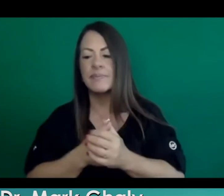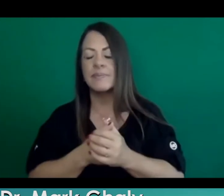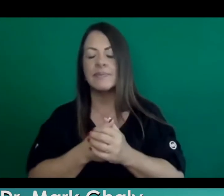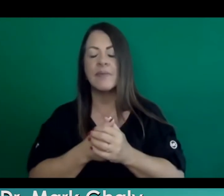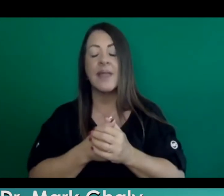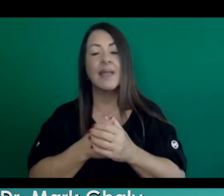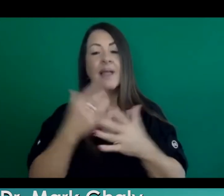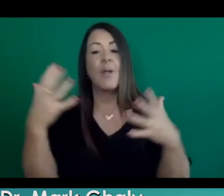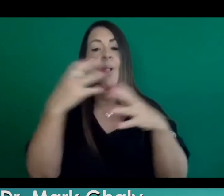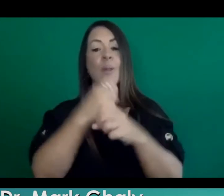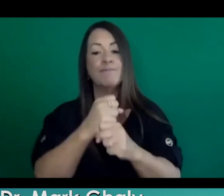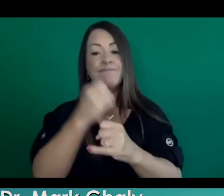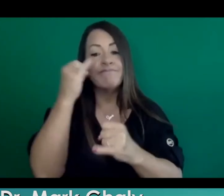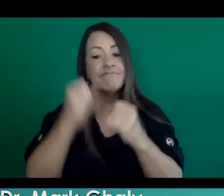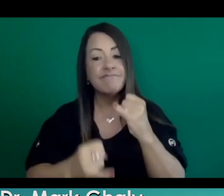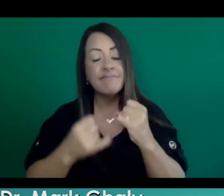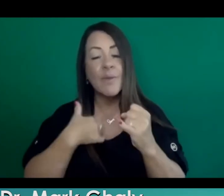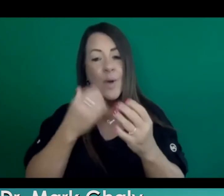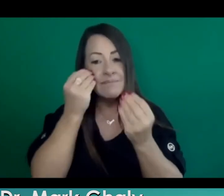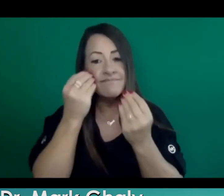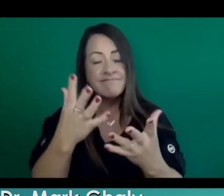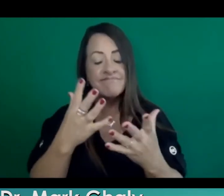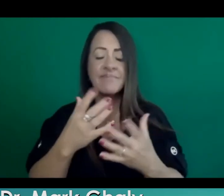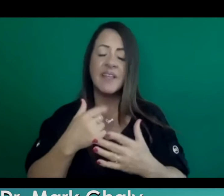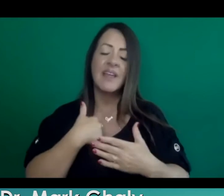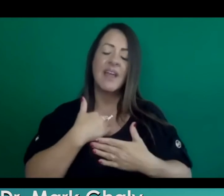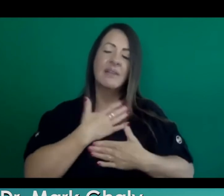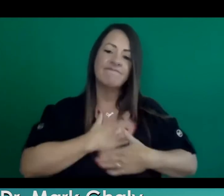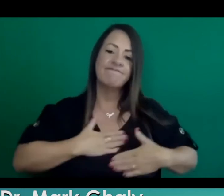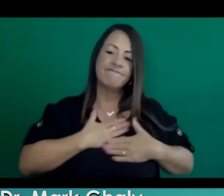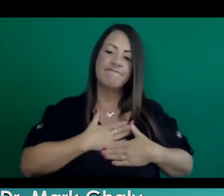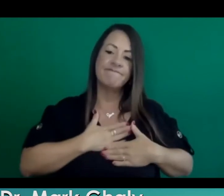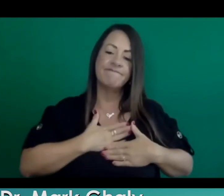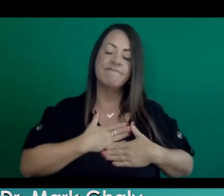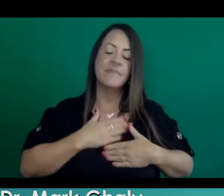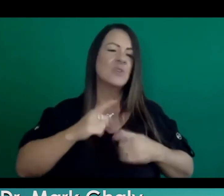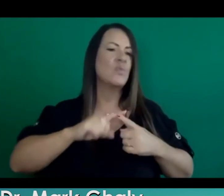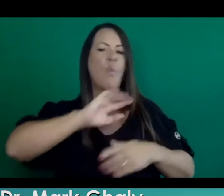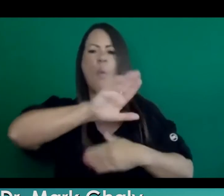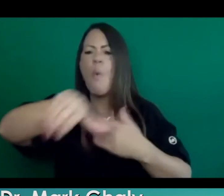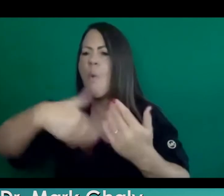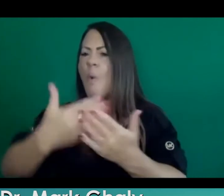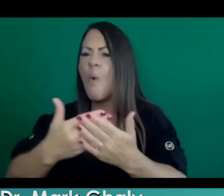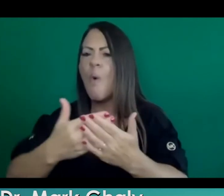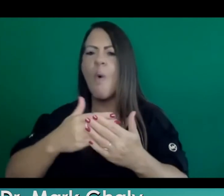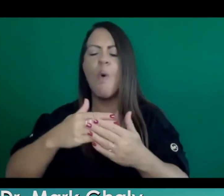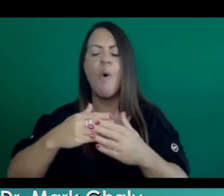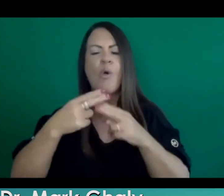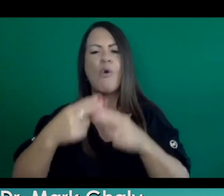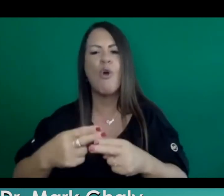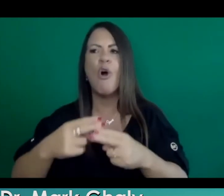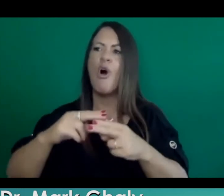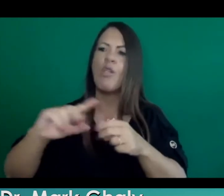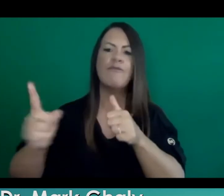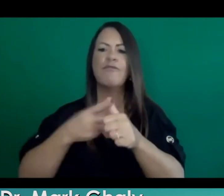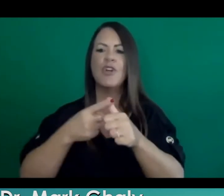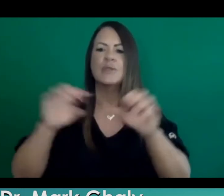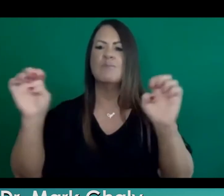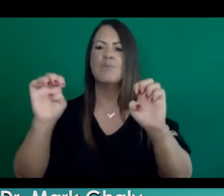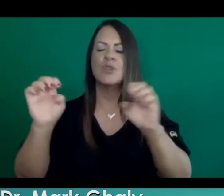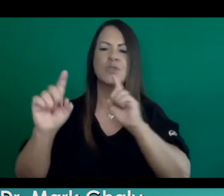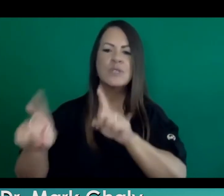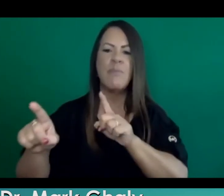note, again, reiterate the appreciation to our first responders, people from all across the